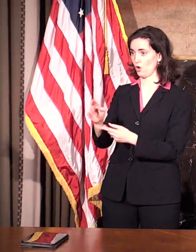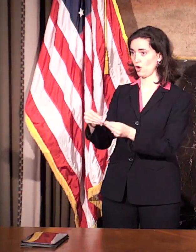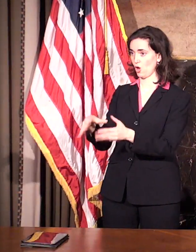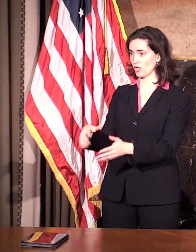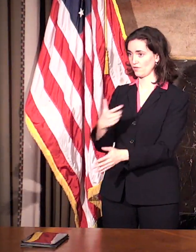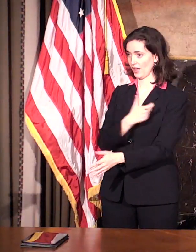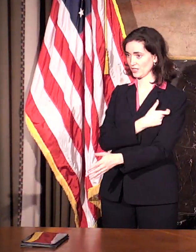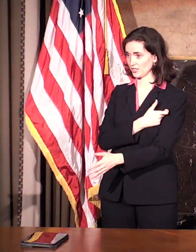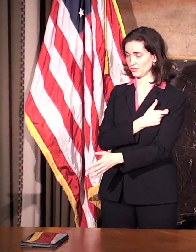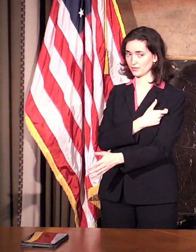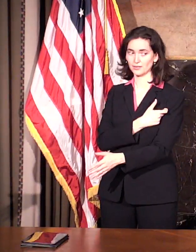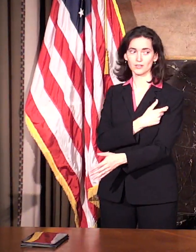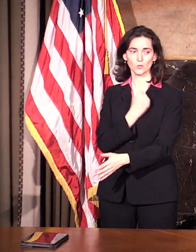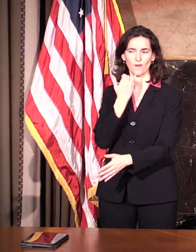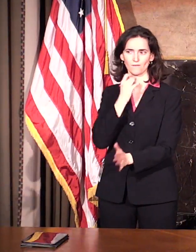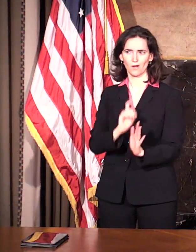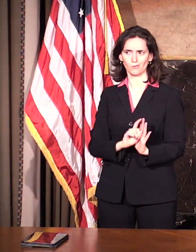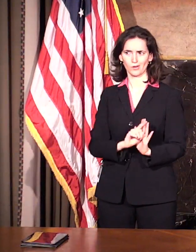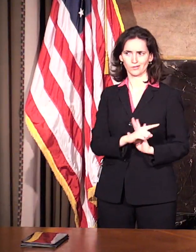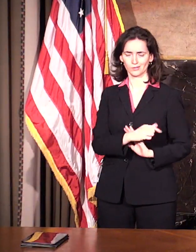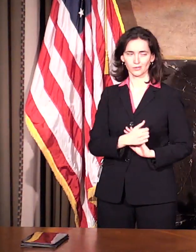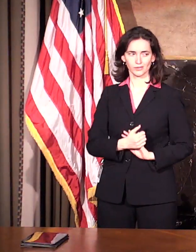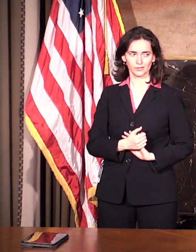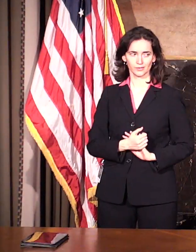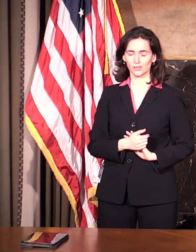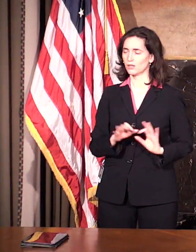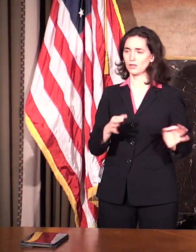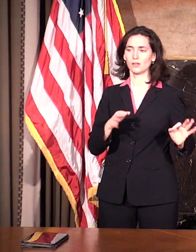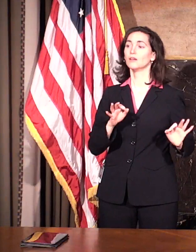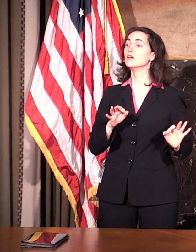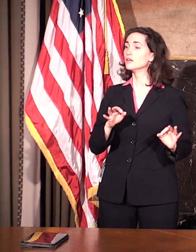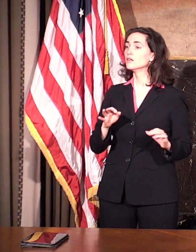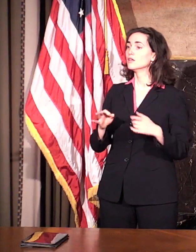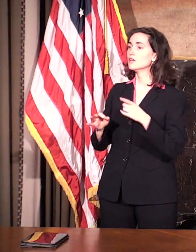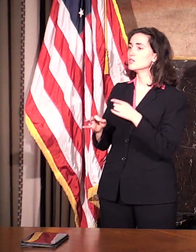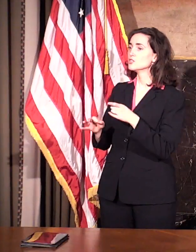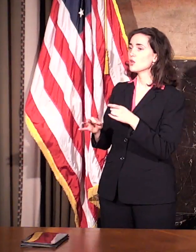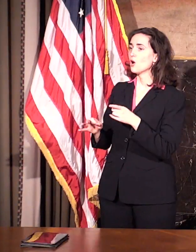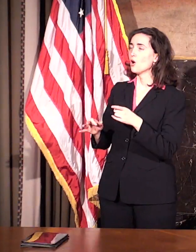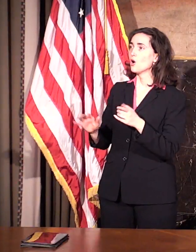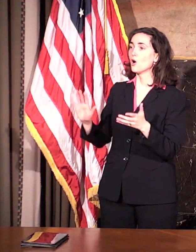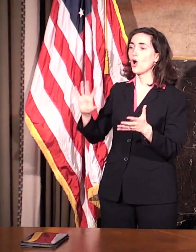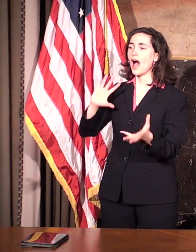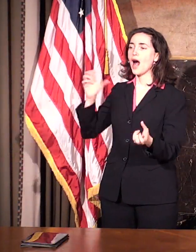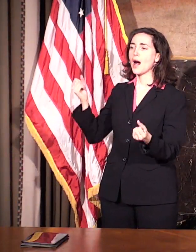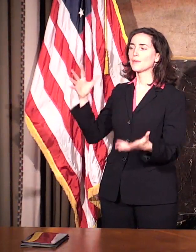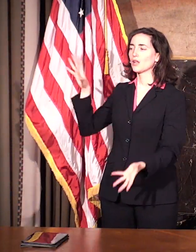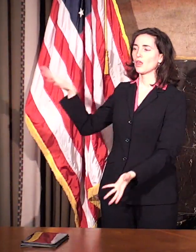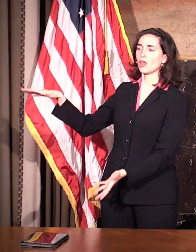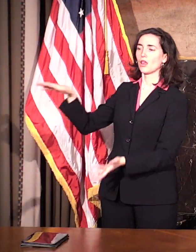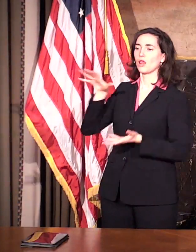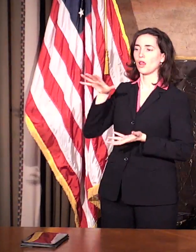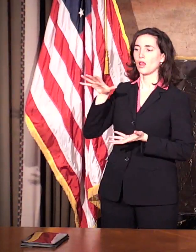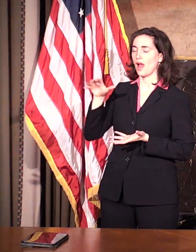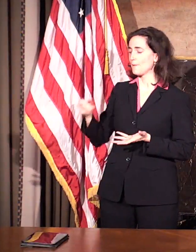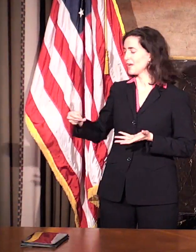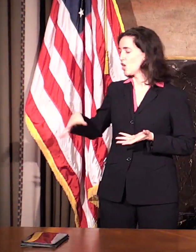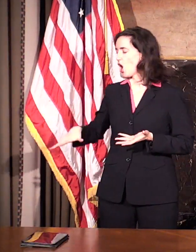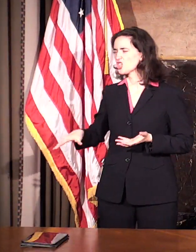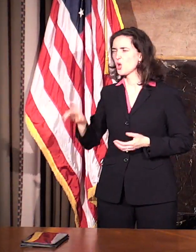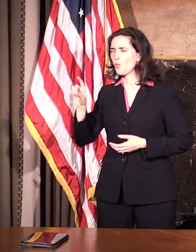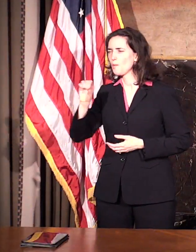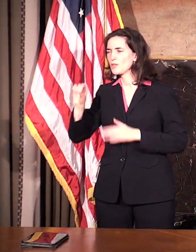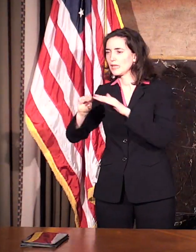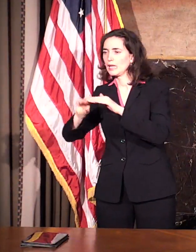is, off the top of my head, probably about less than a percentage point of the total doses that have been given here. We've not yet had